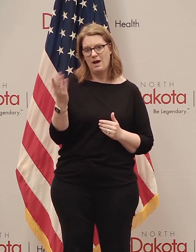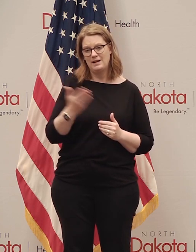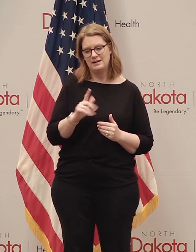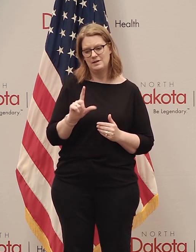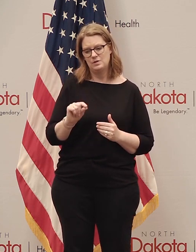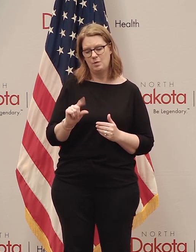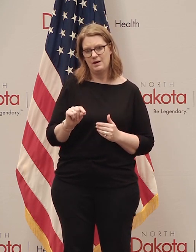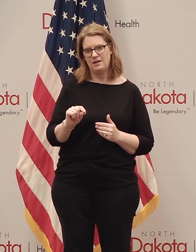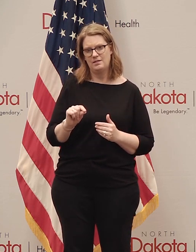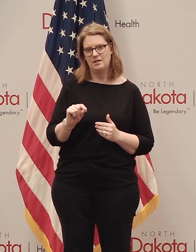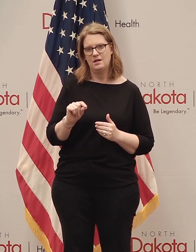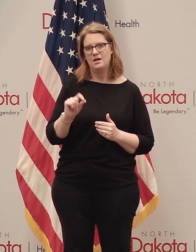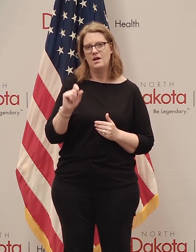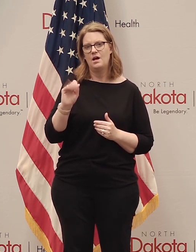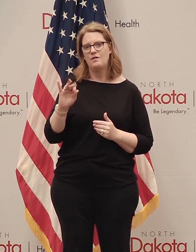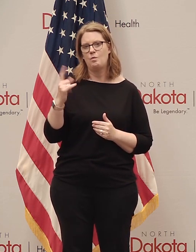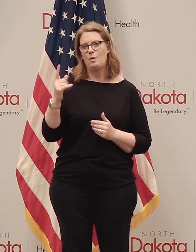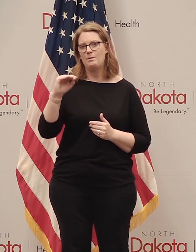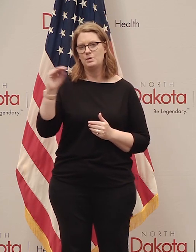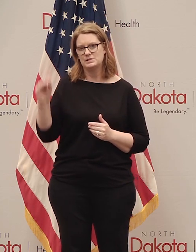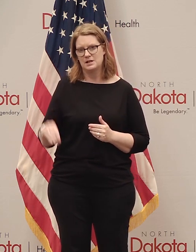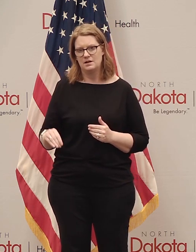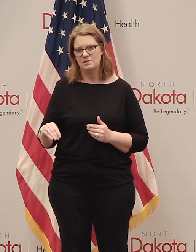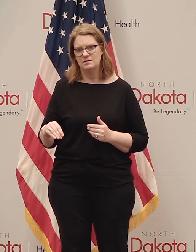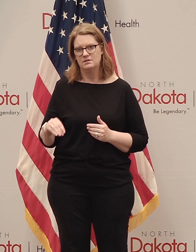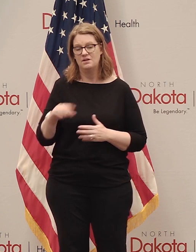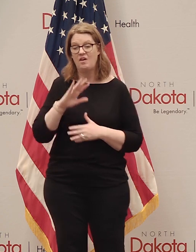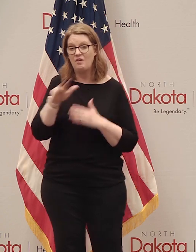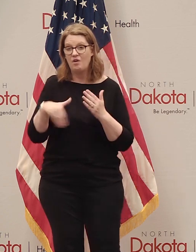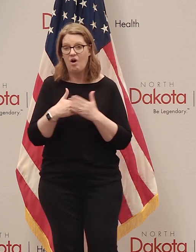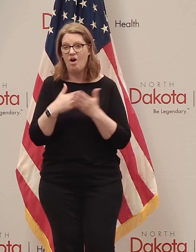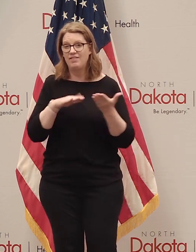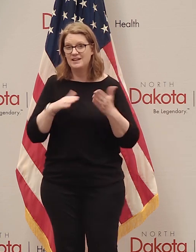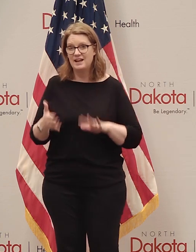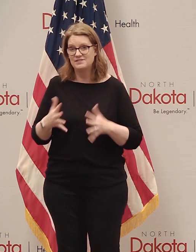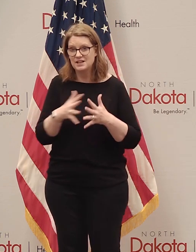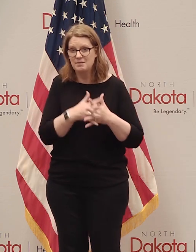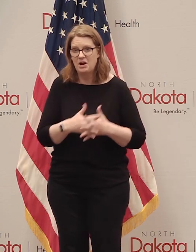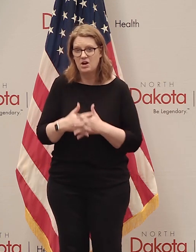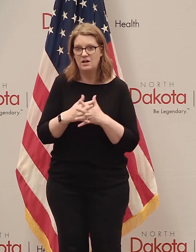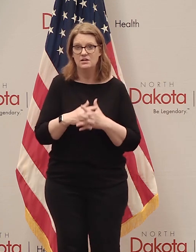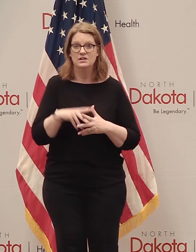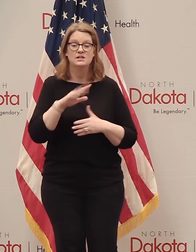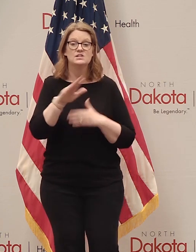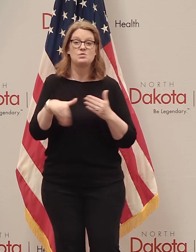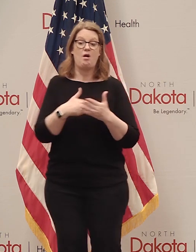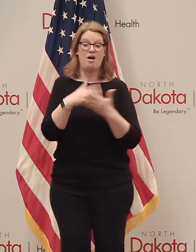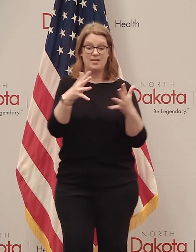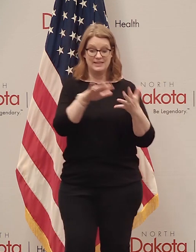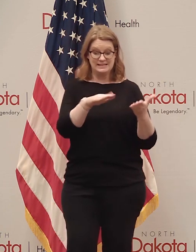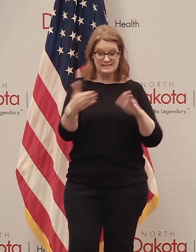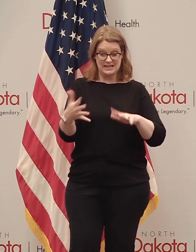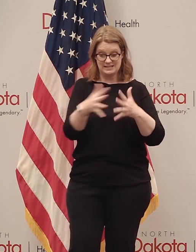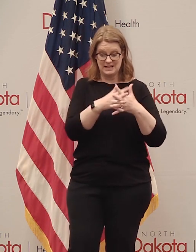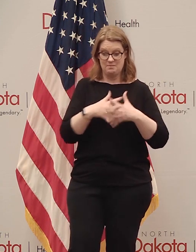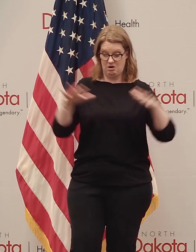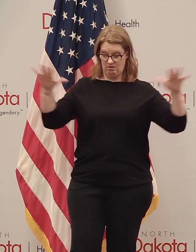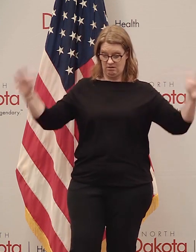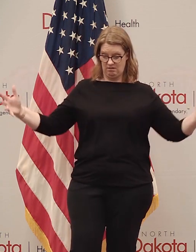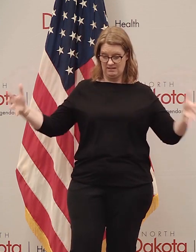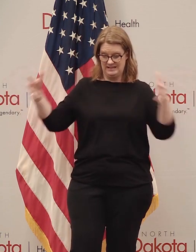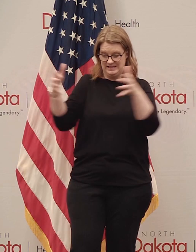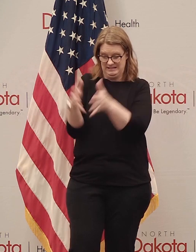of 1% of all the deaths in America that have happened during this pandemic. The CDC reports today